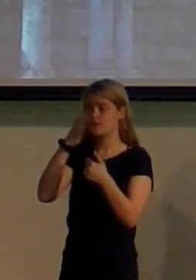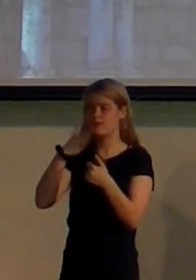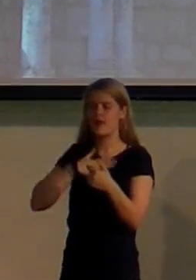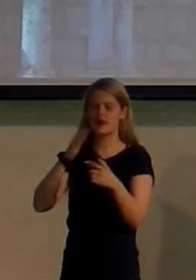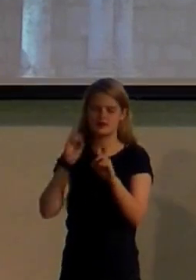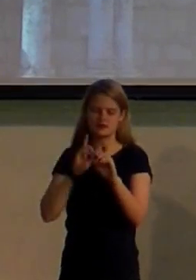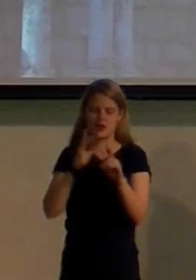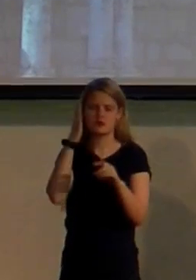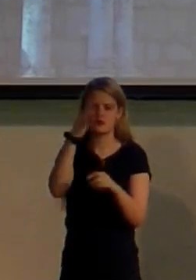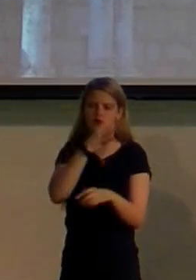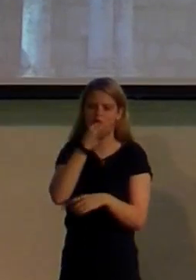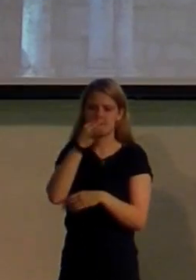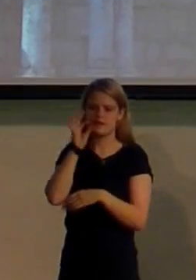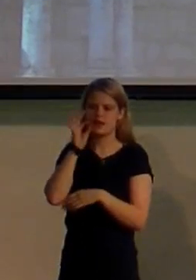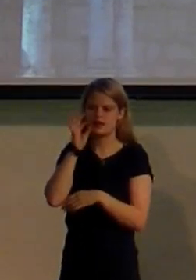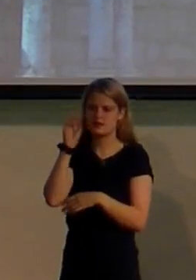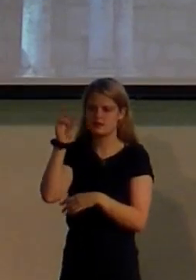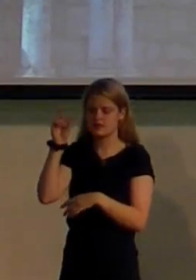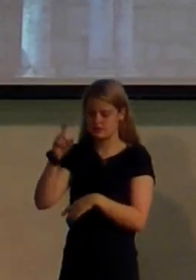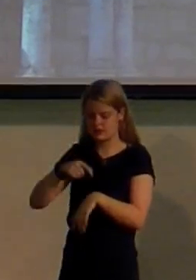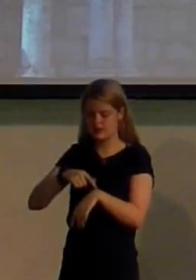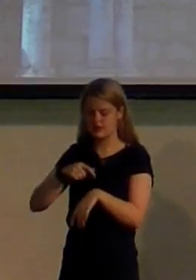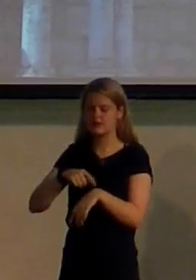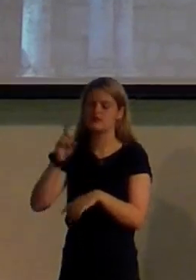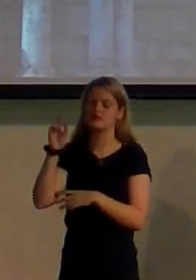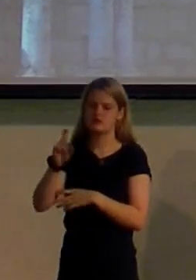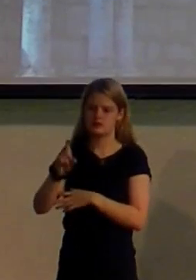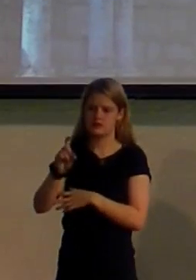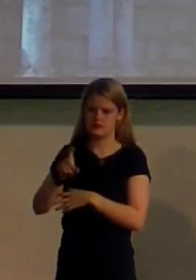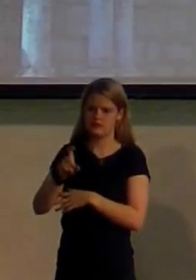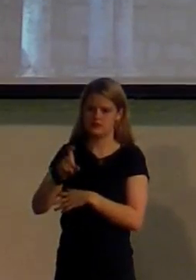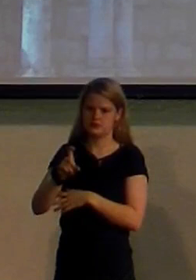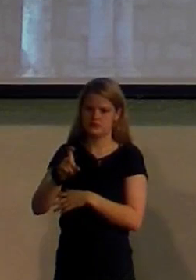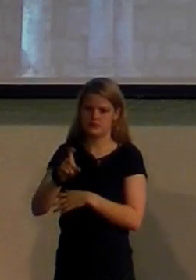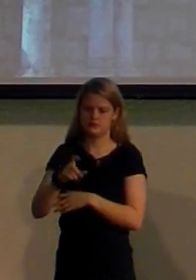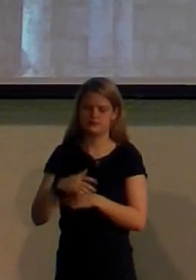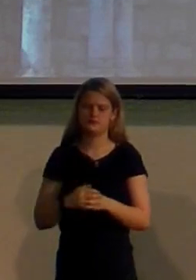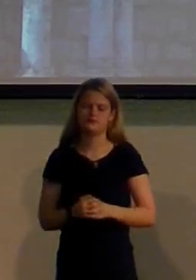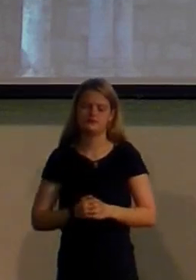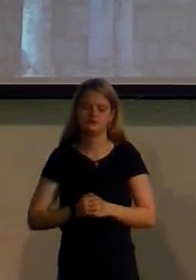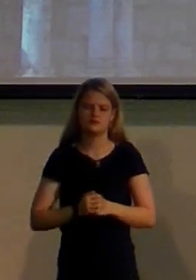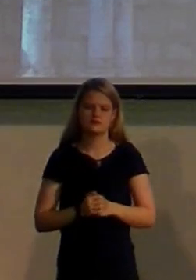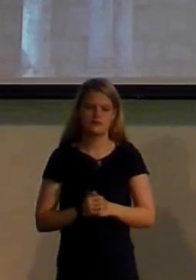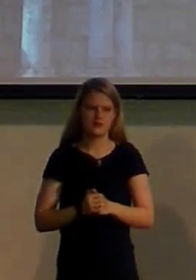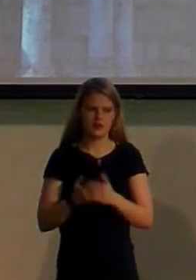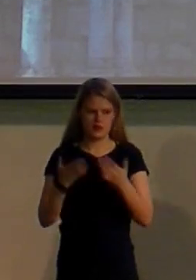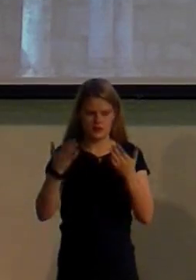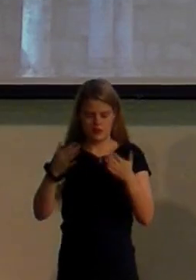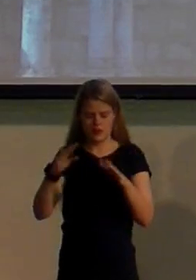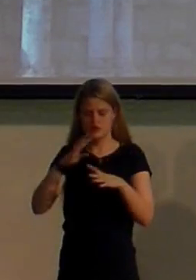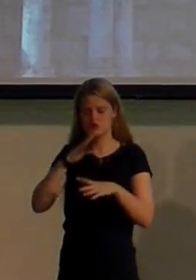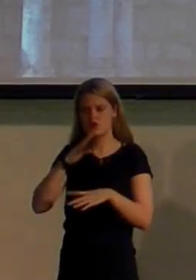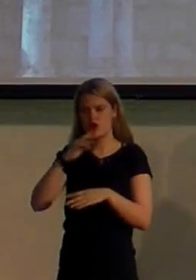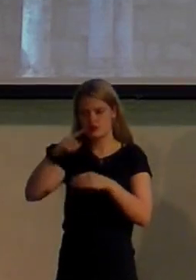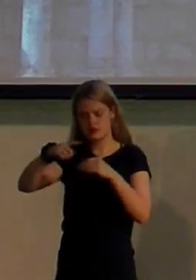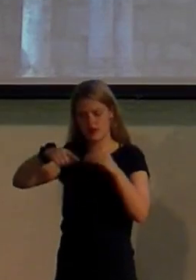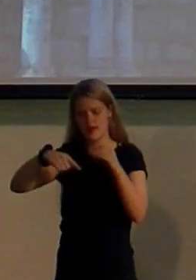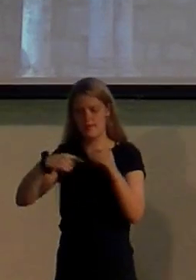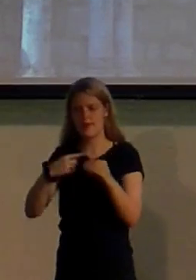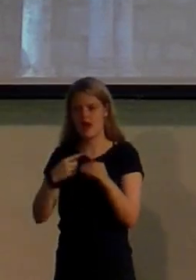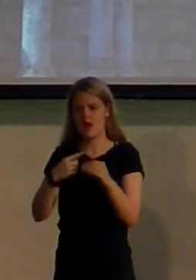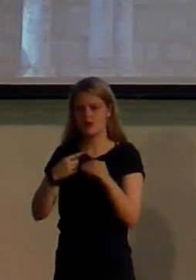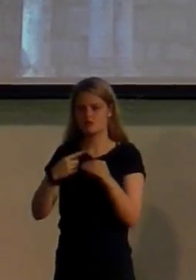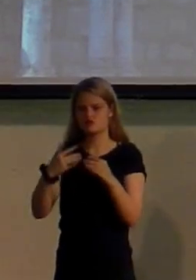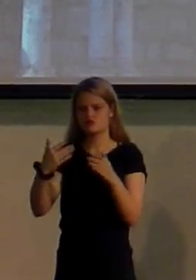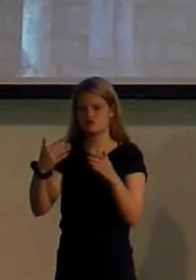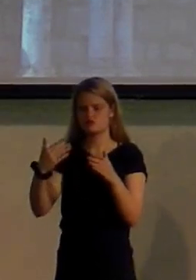True fasting is not for show, but for spiritual development. And then he talks to them about putting a new patch